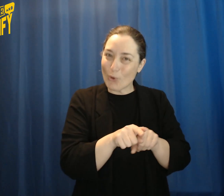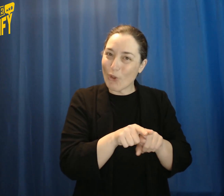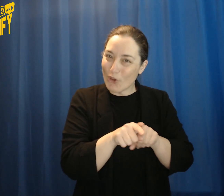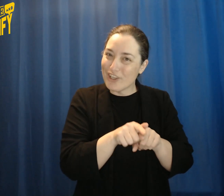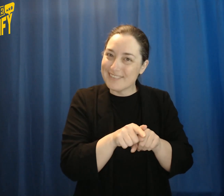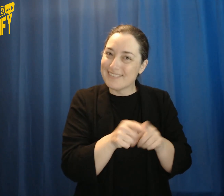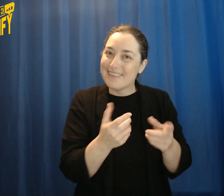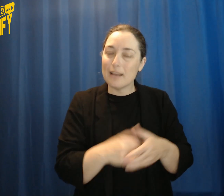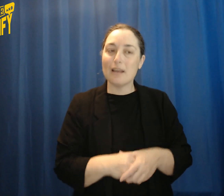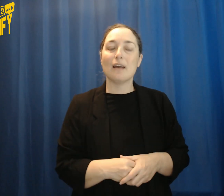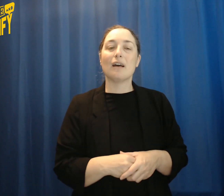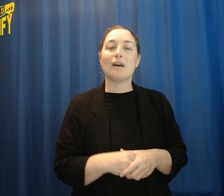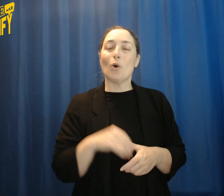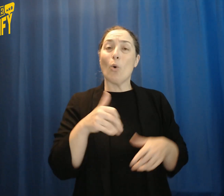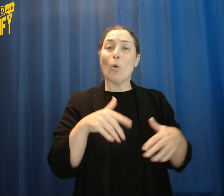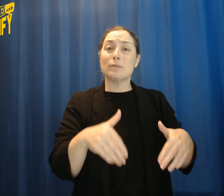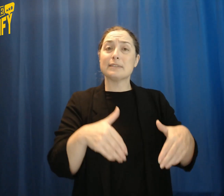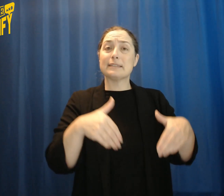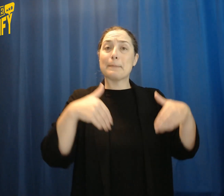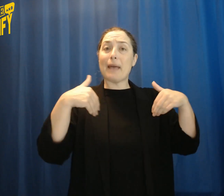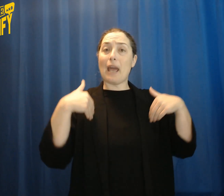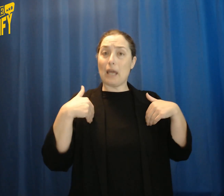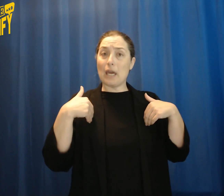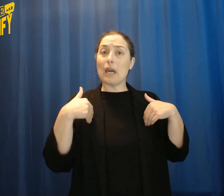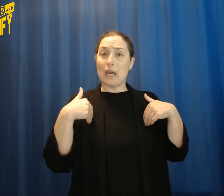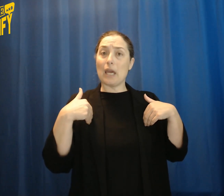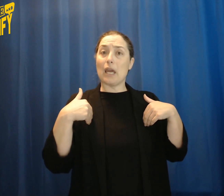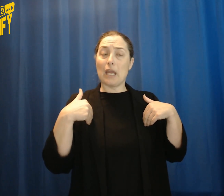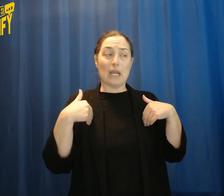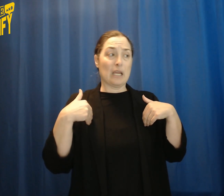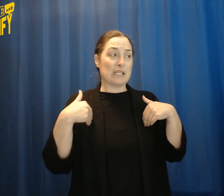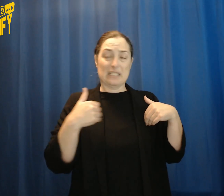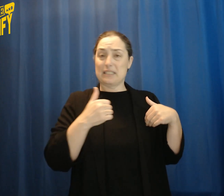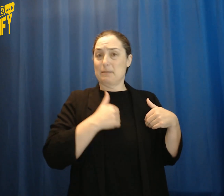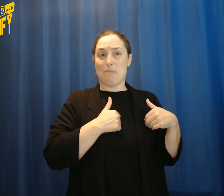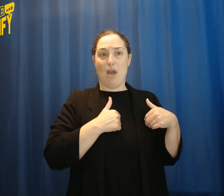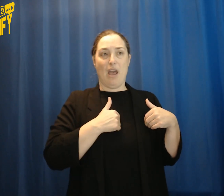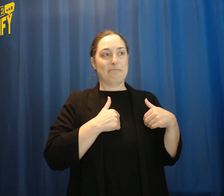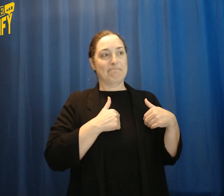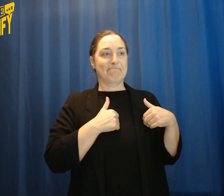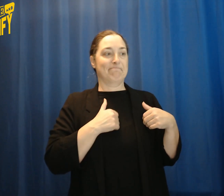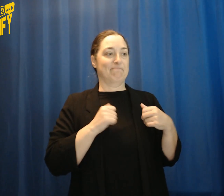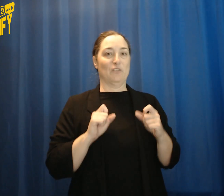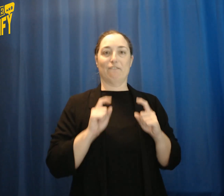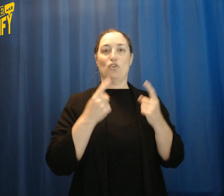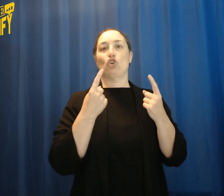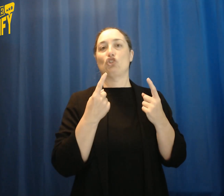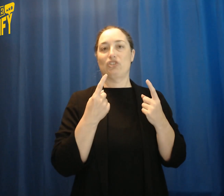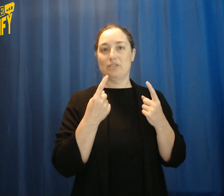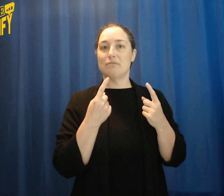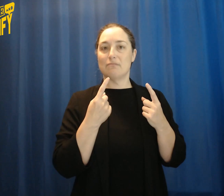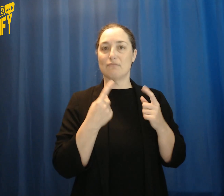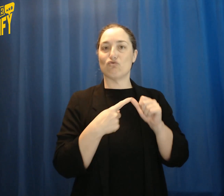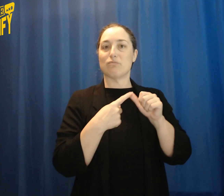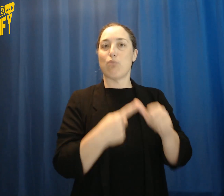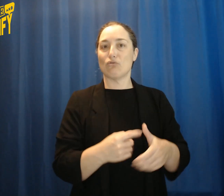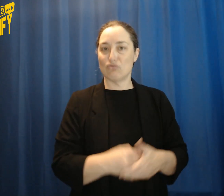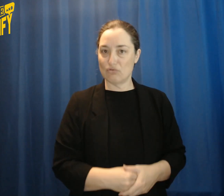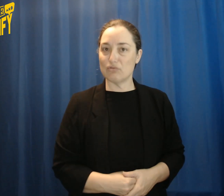is probably my initial tactic with things that I can't understand. I think even like discussing